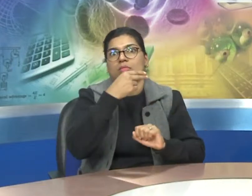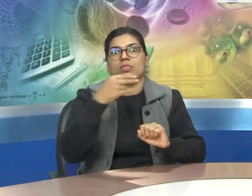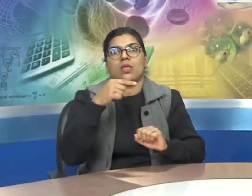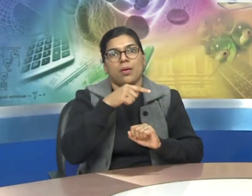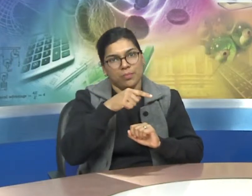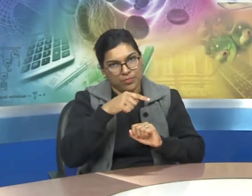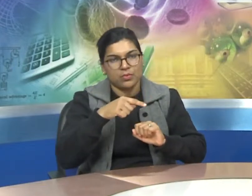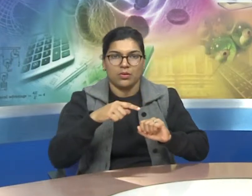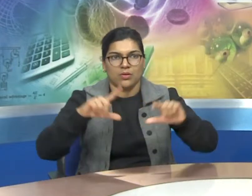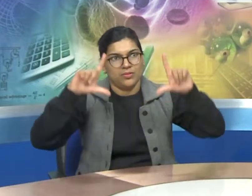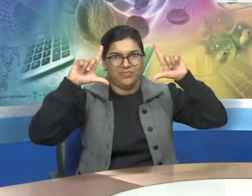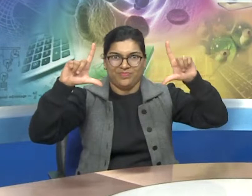Slides.